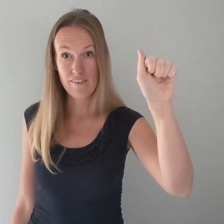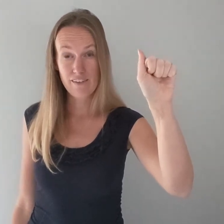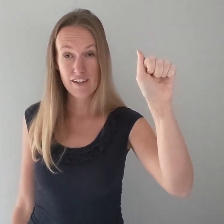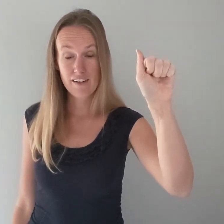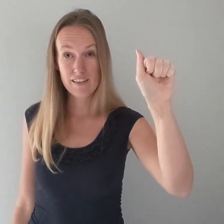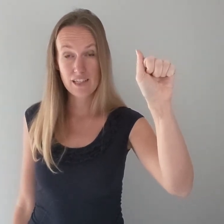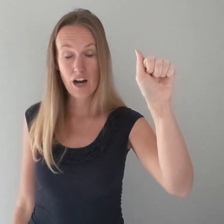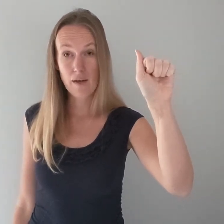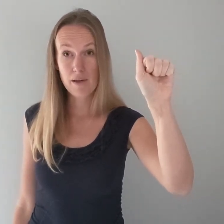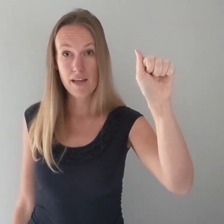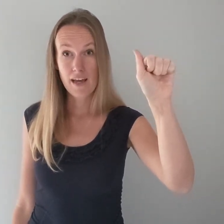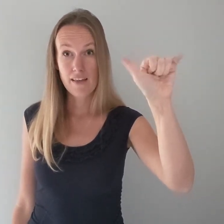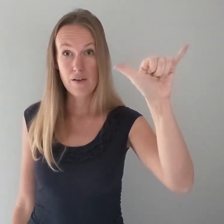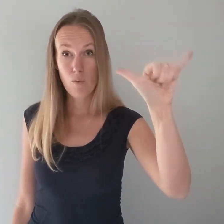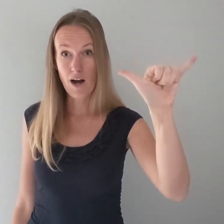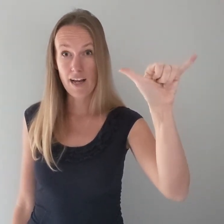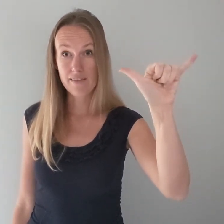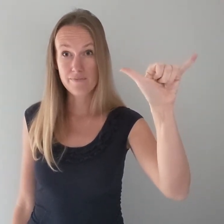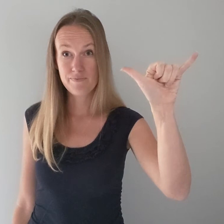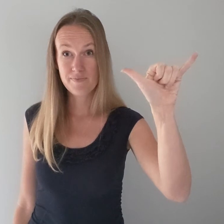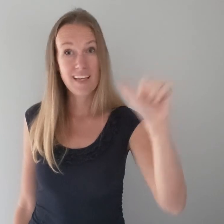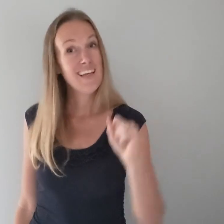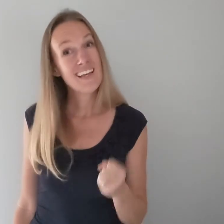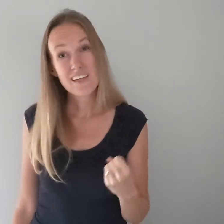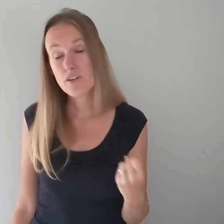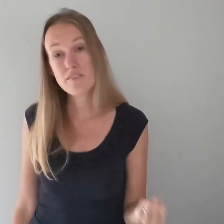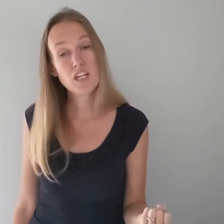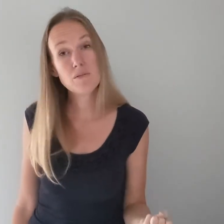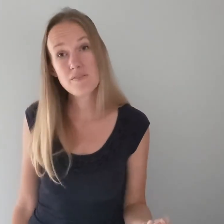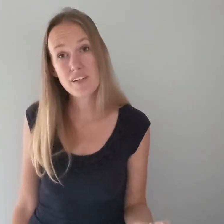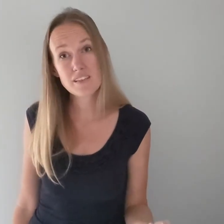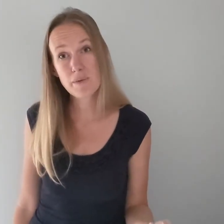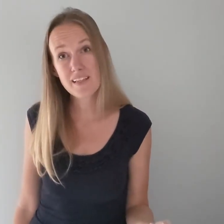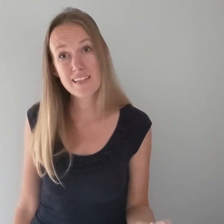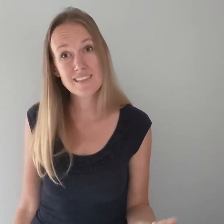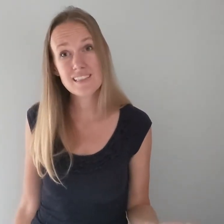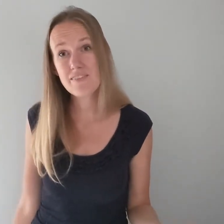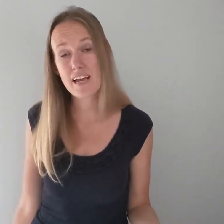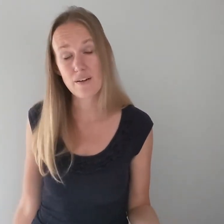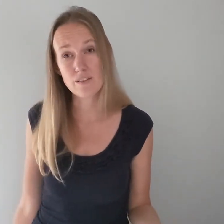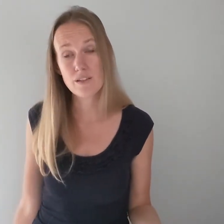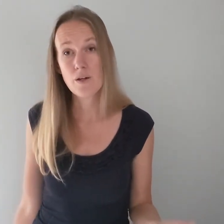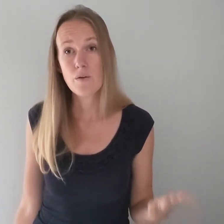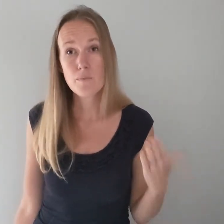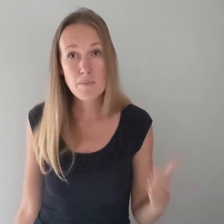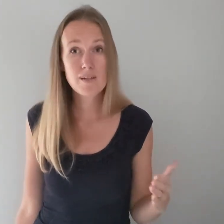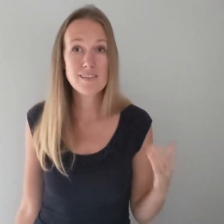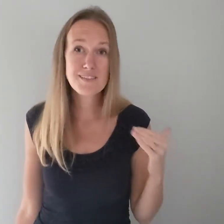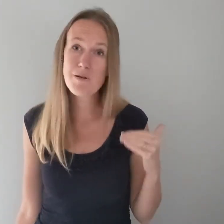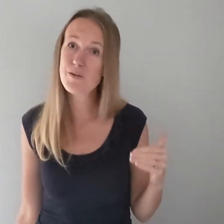finger on the top, and then Y. Hey, if you have trouble with finger spelling, just leave it out. Remember, this is about